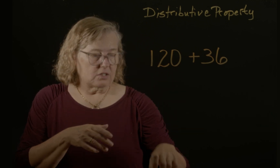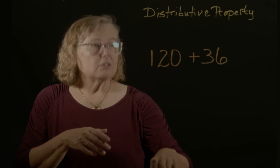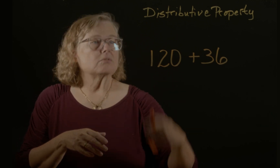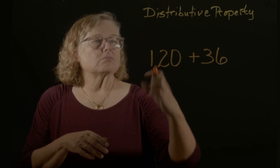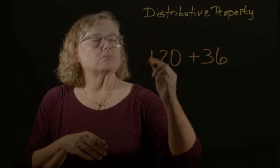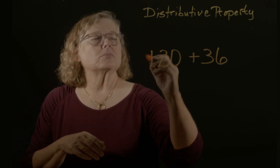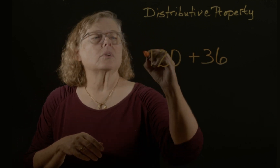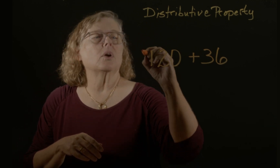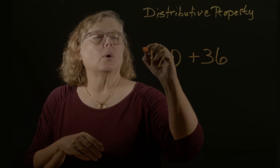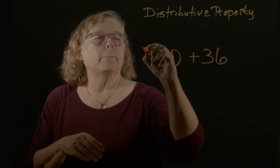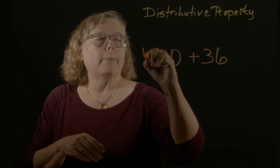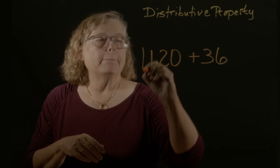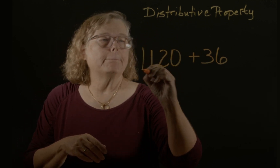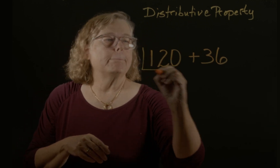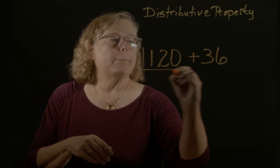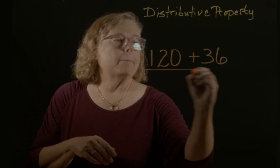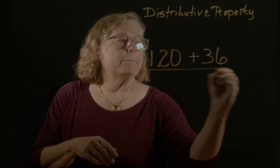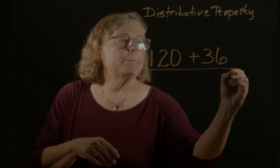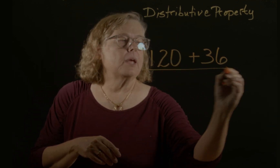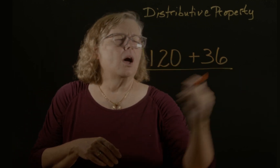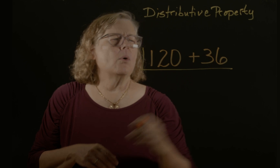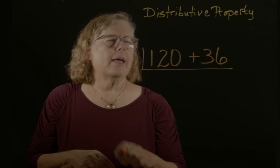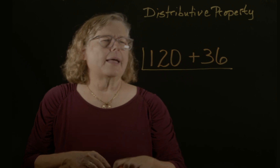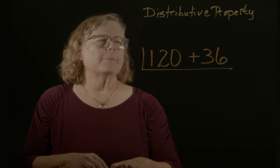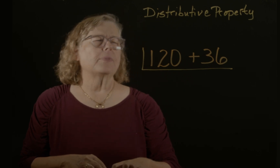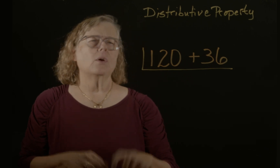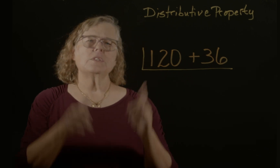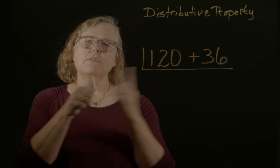All right, so let's draw our upside down division.